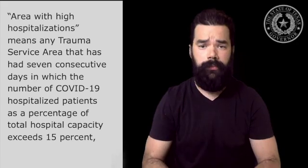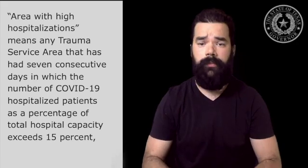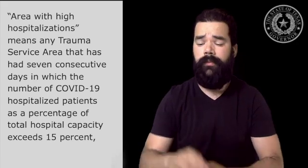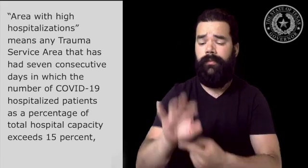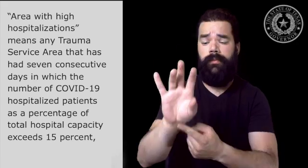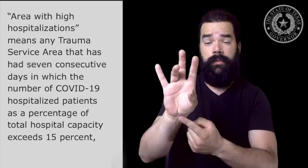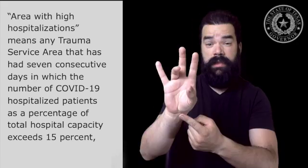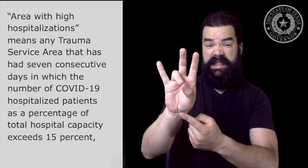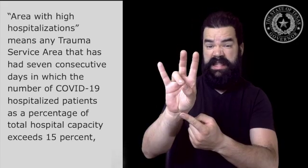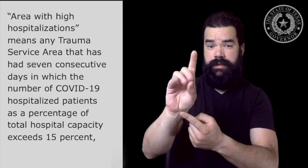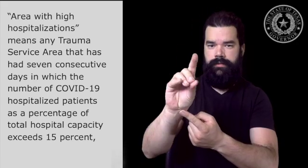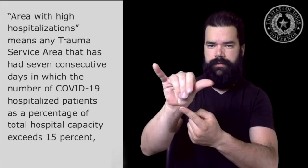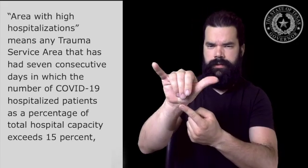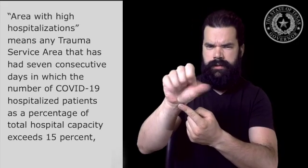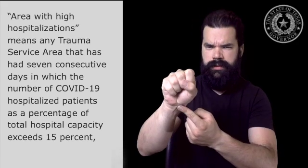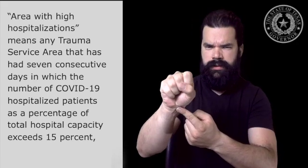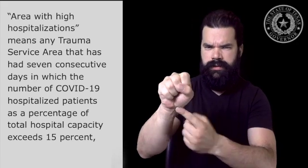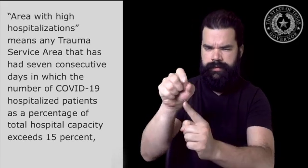15%.